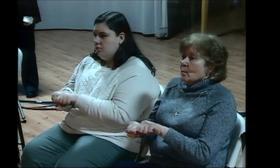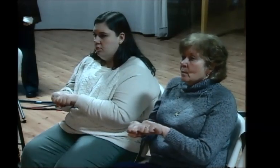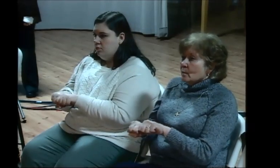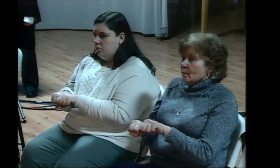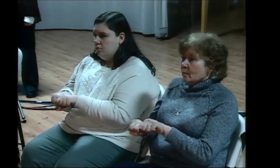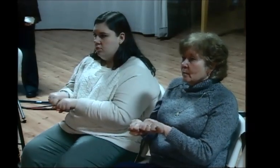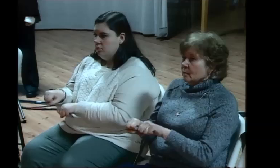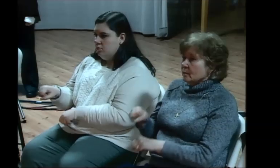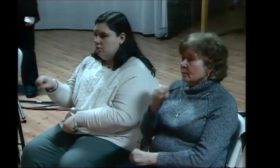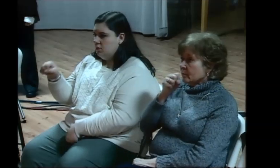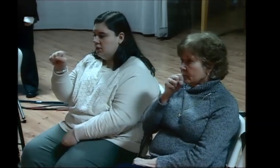carrot,